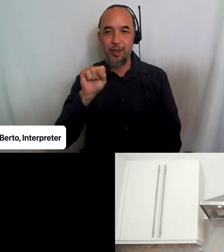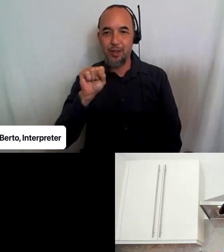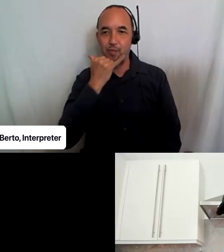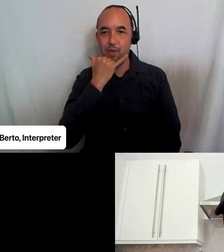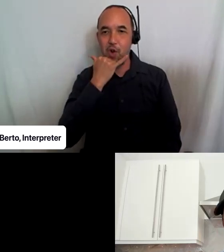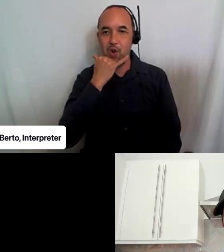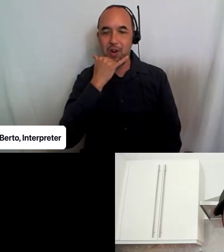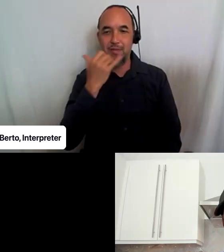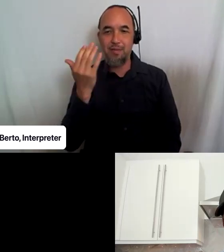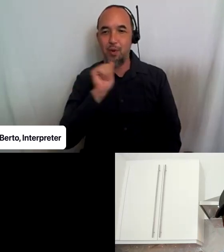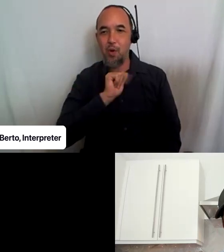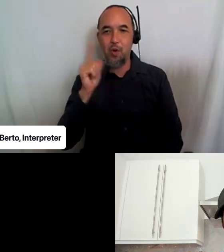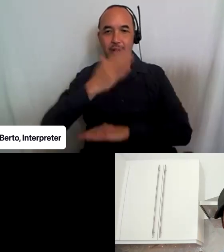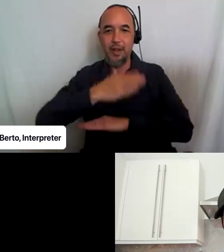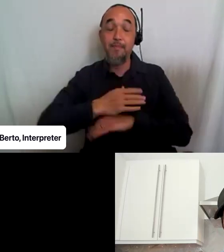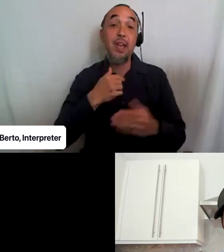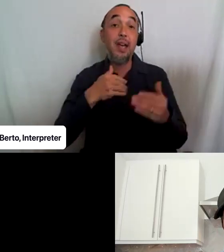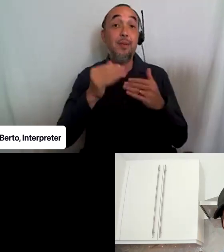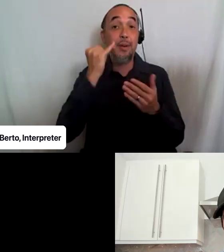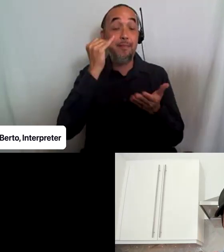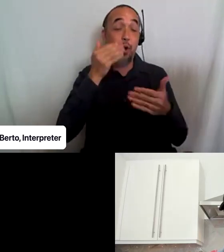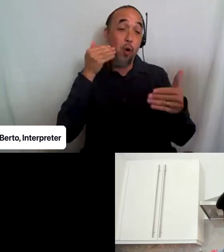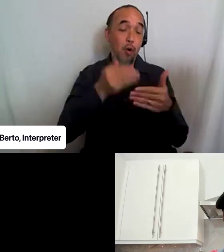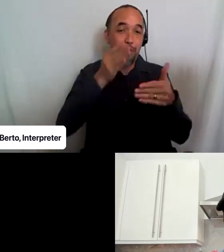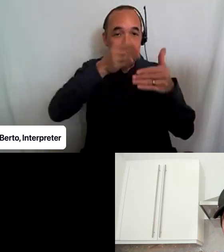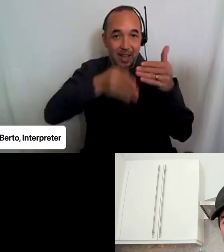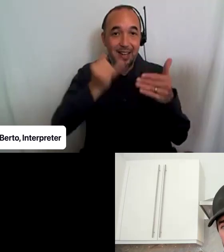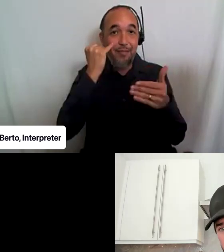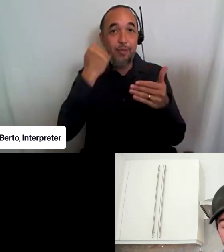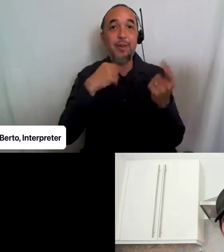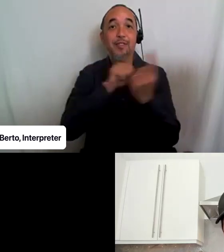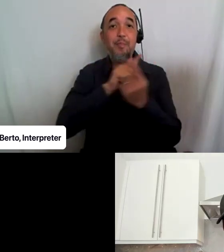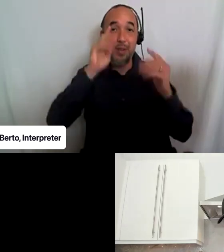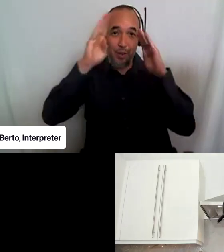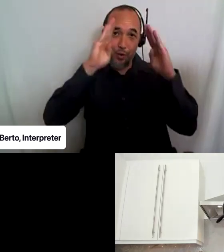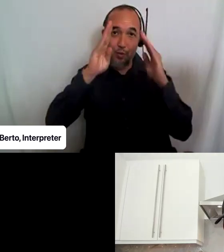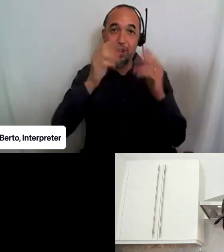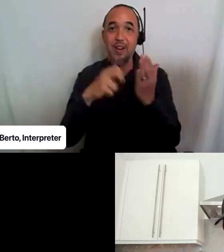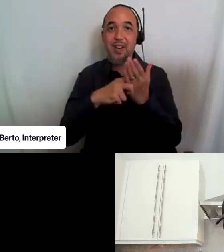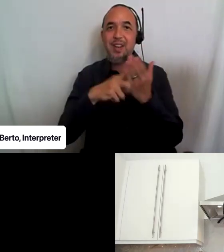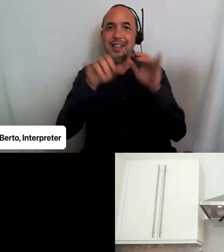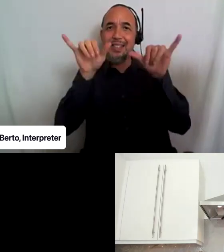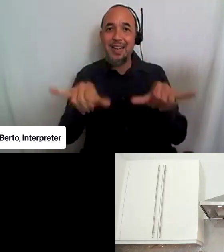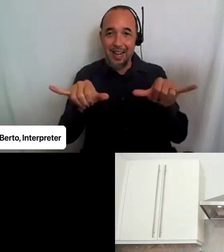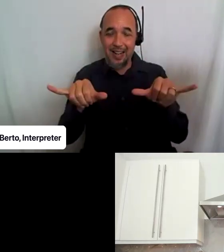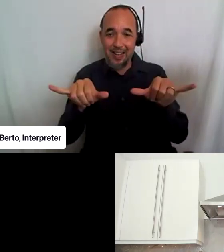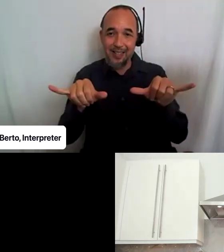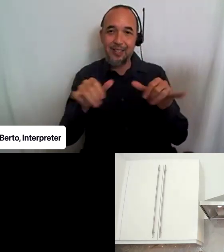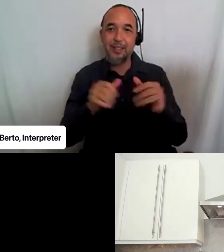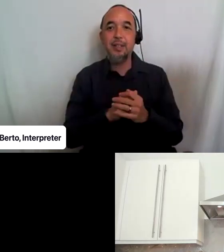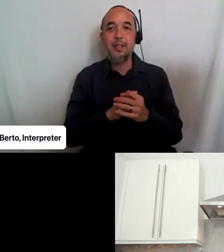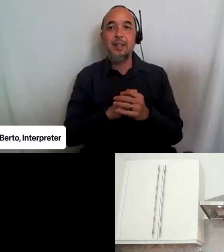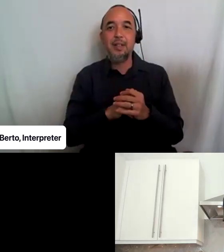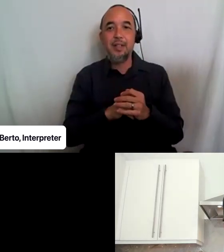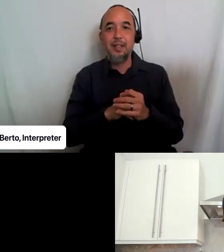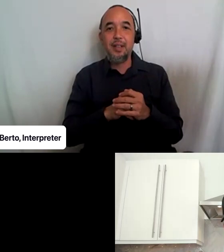just stick around right here, and we will start after the event is done. And I would like to also just